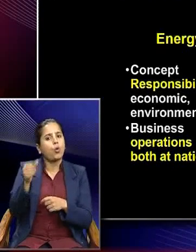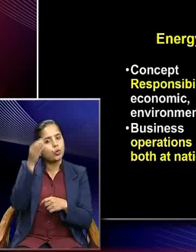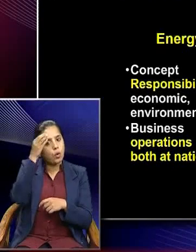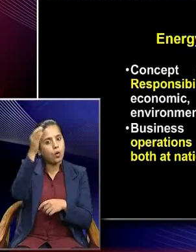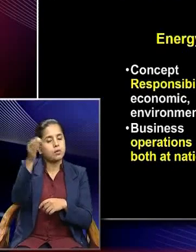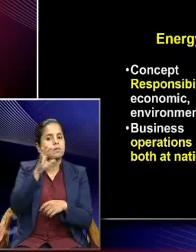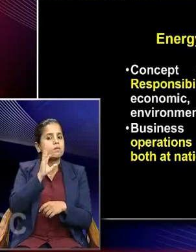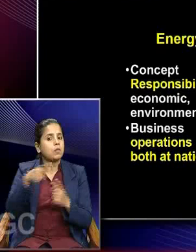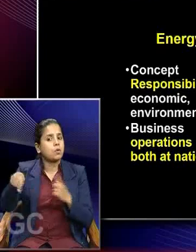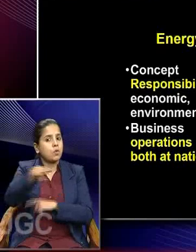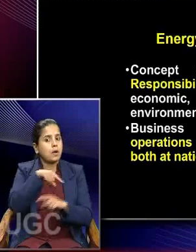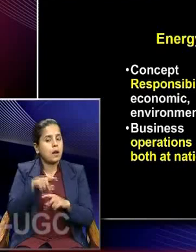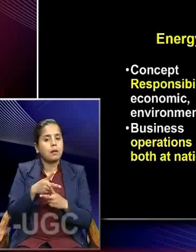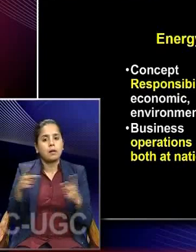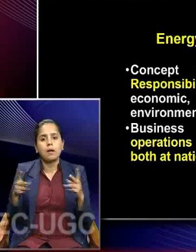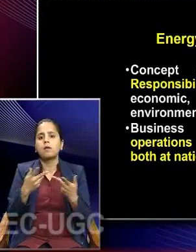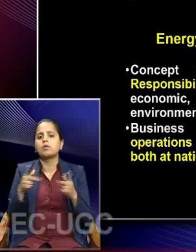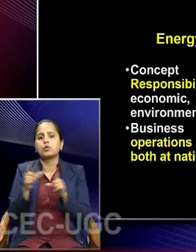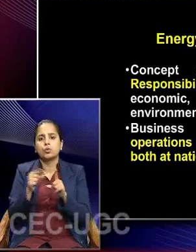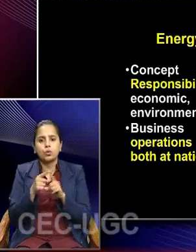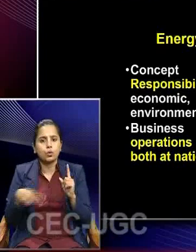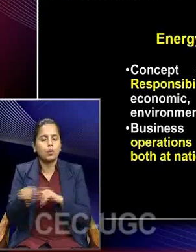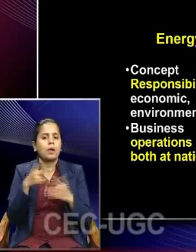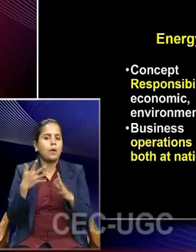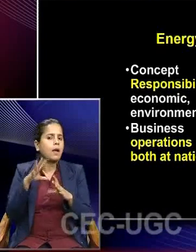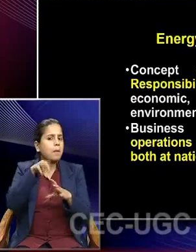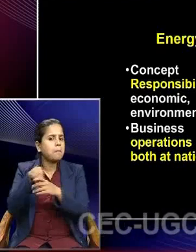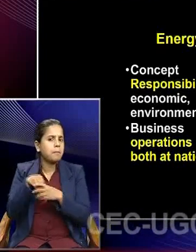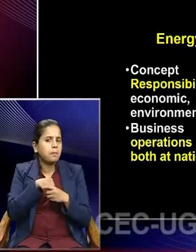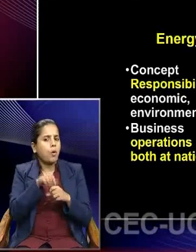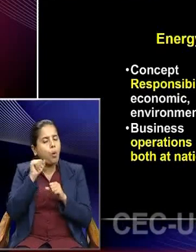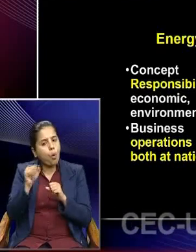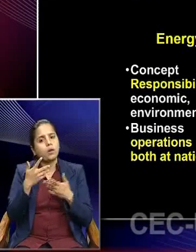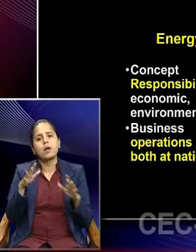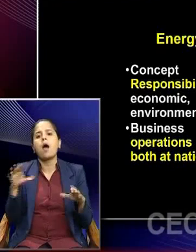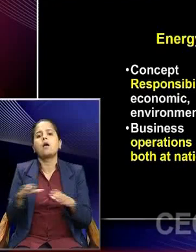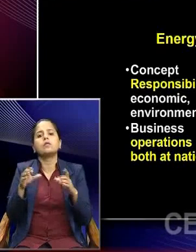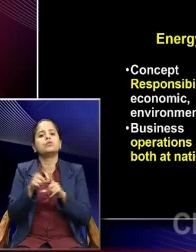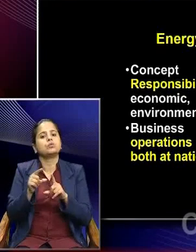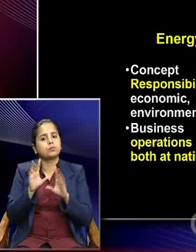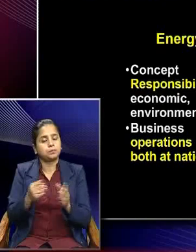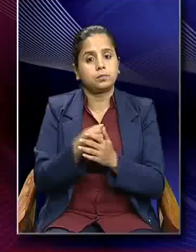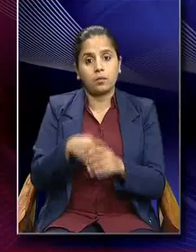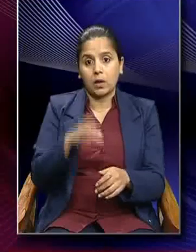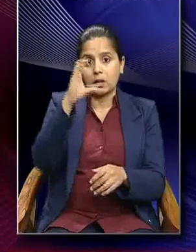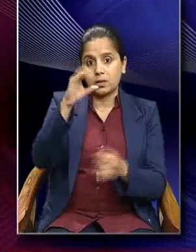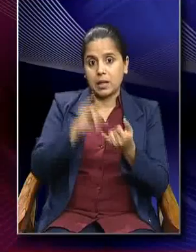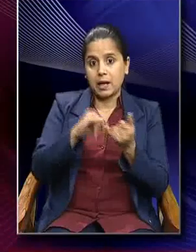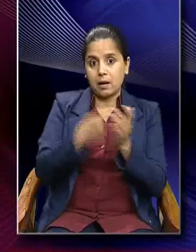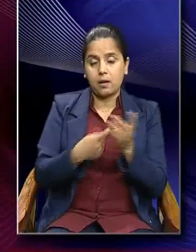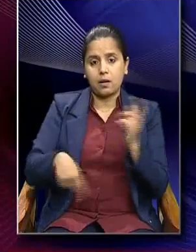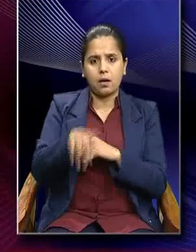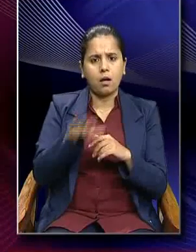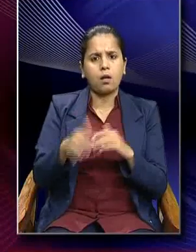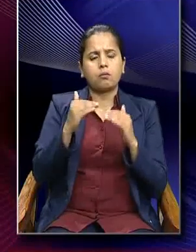their production activities, in their consumption activity, in all their activities. So this CSR component is